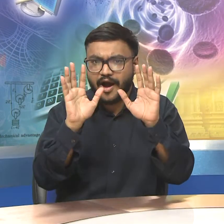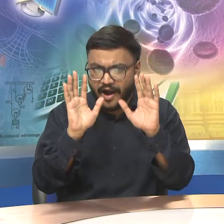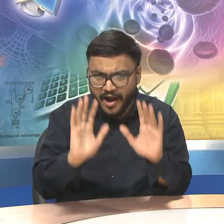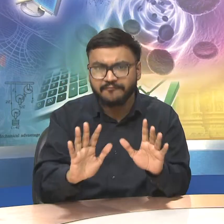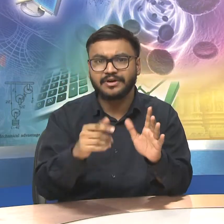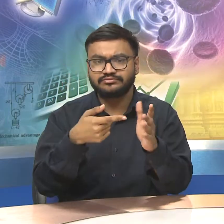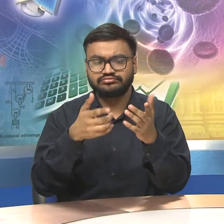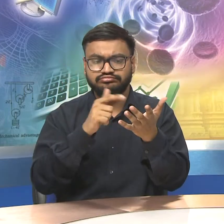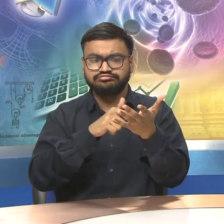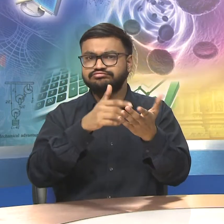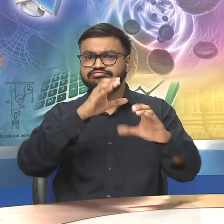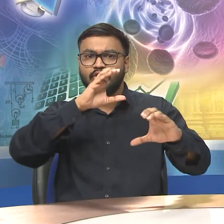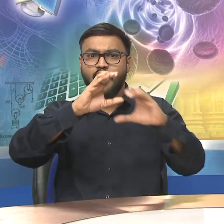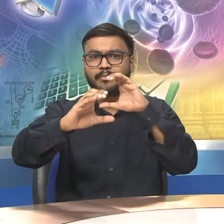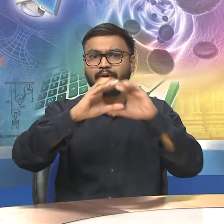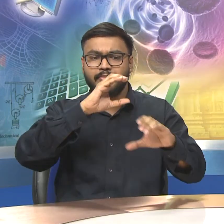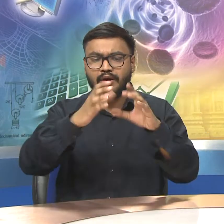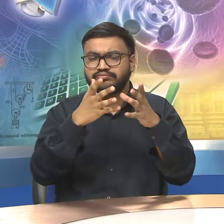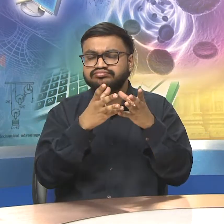together to communicate effectively.